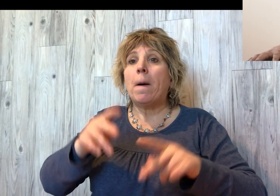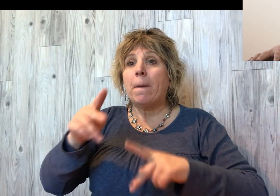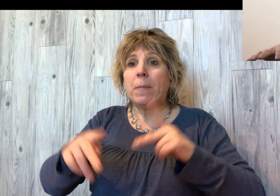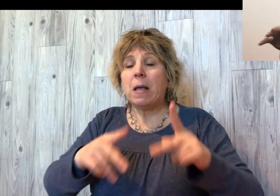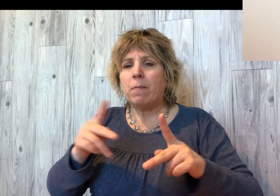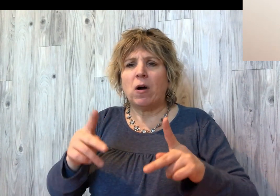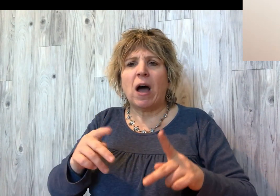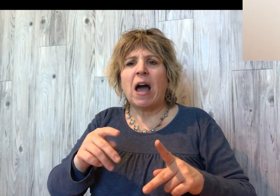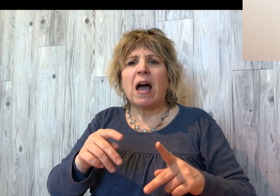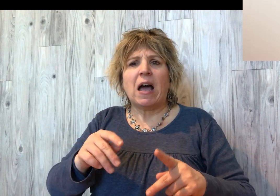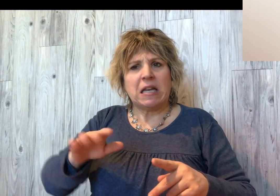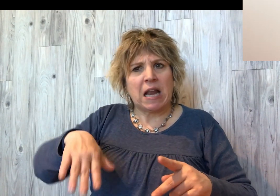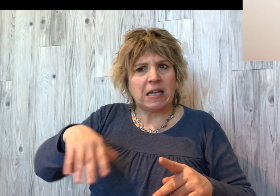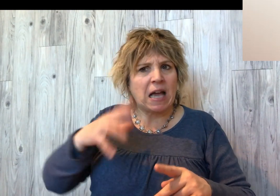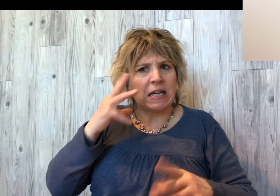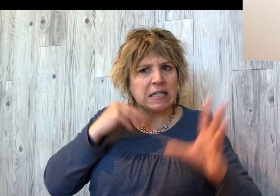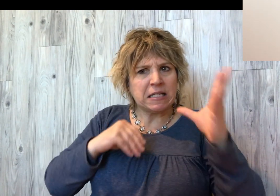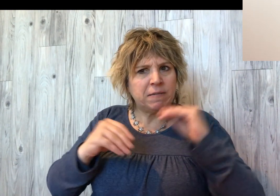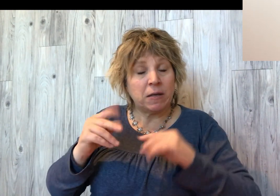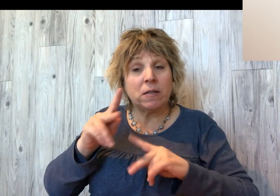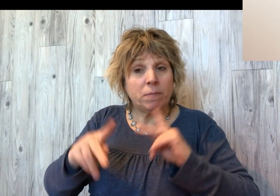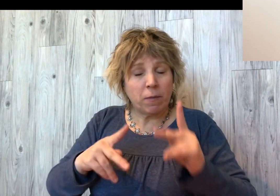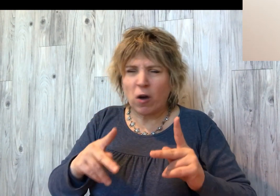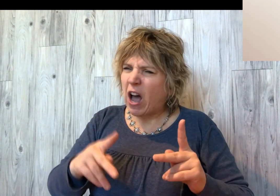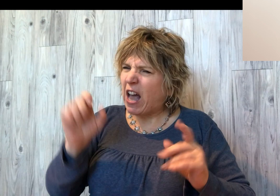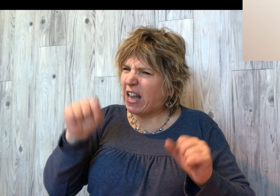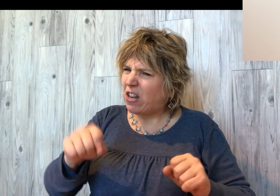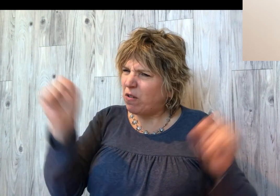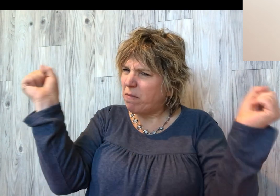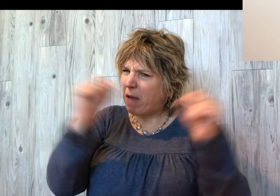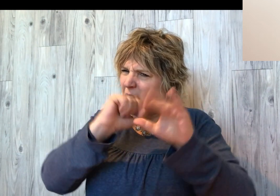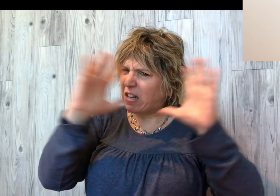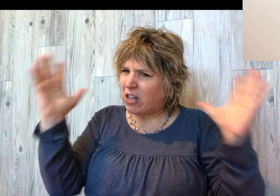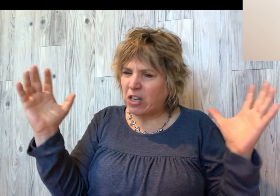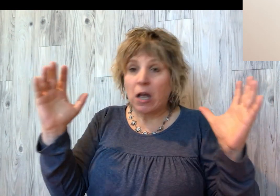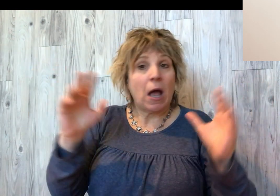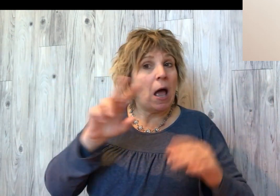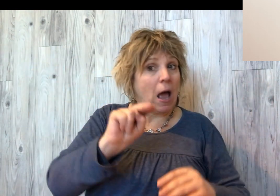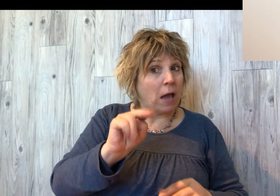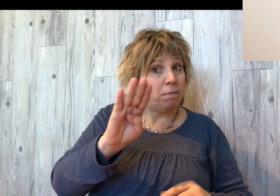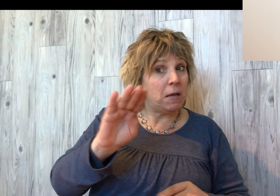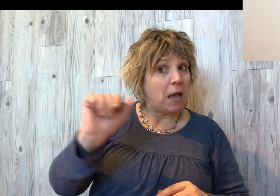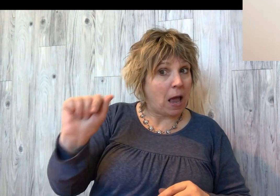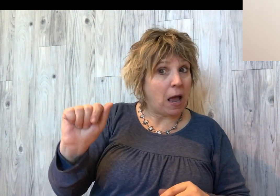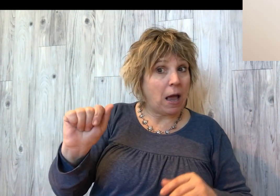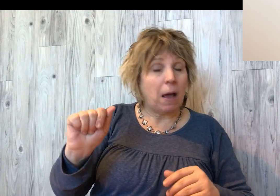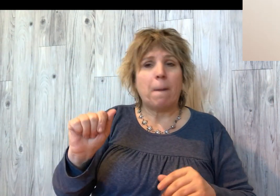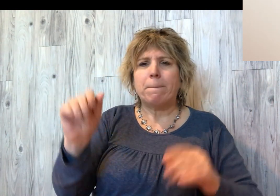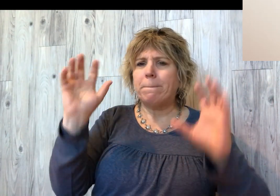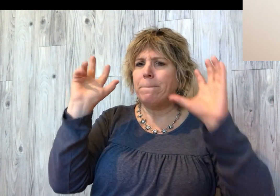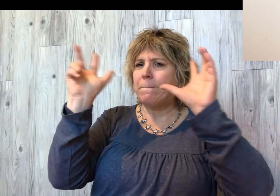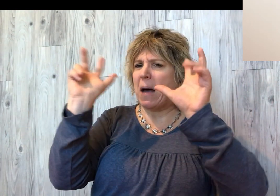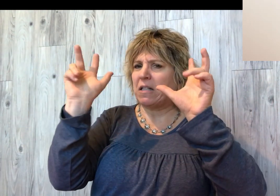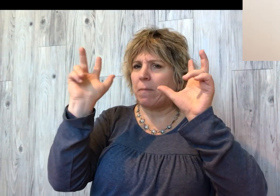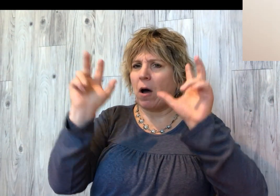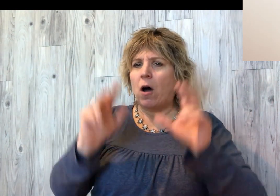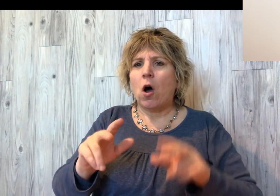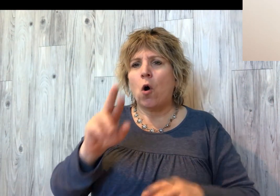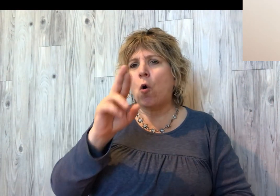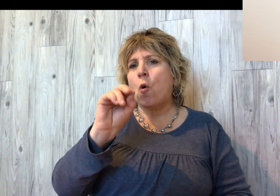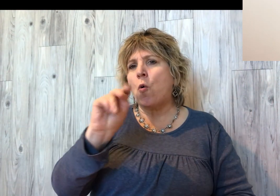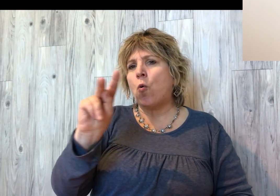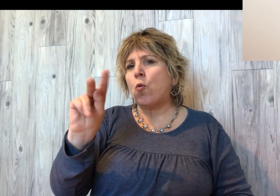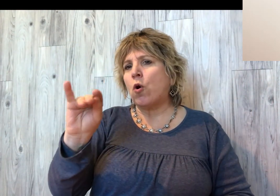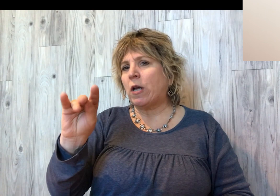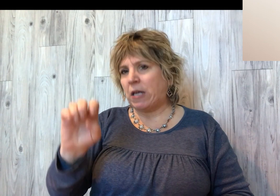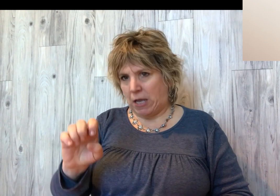people, other unexperienced younger people. Can you imagine in the NBA, basketball, professional basketball, can you imagine a rookie